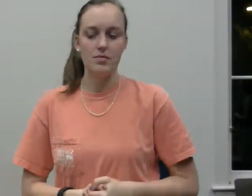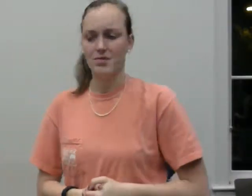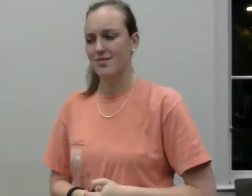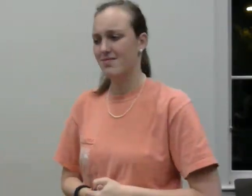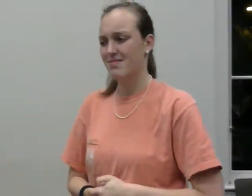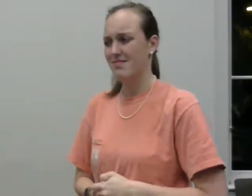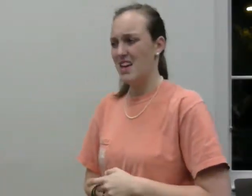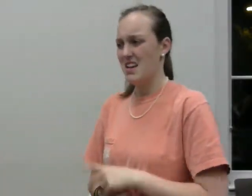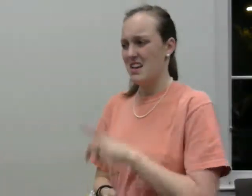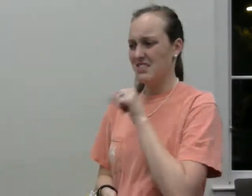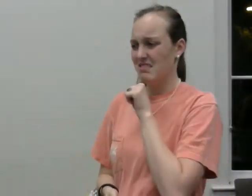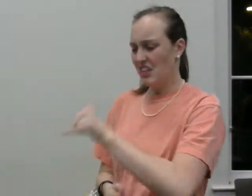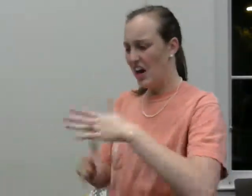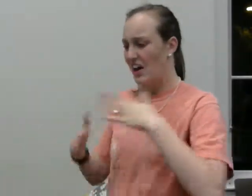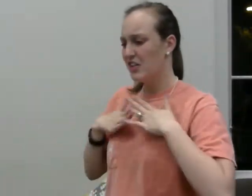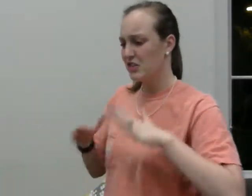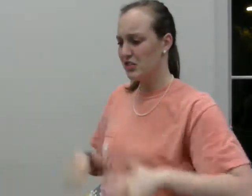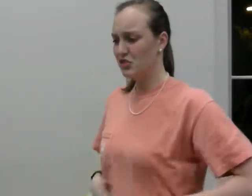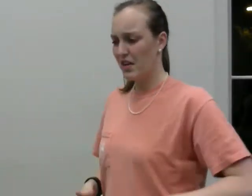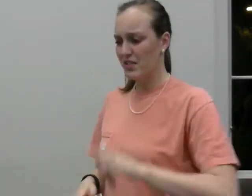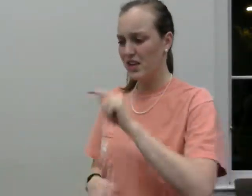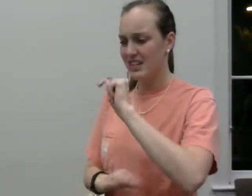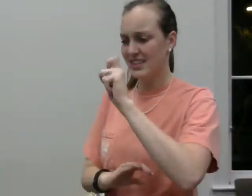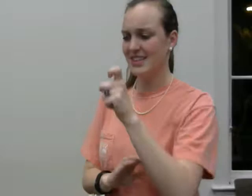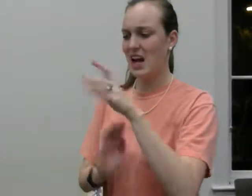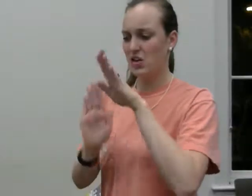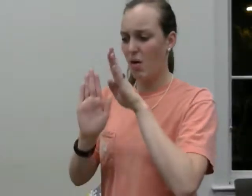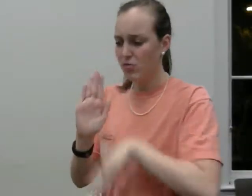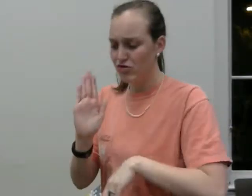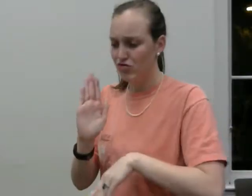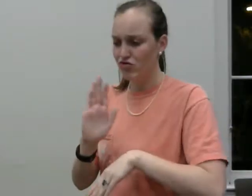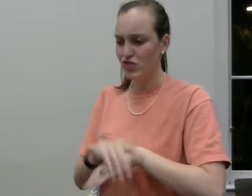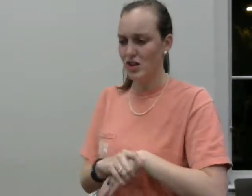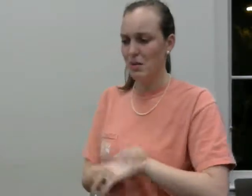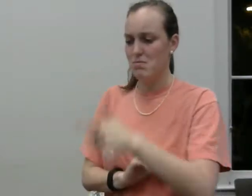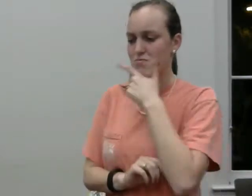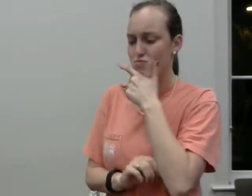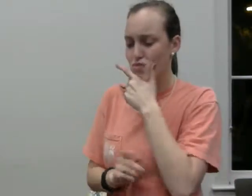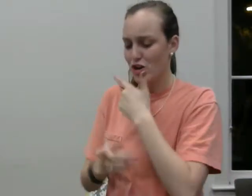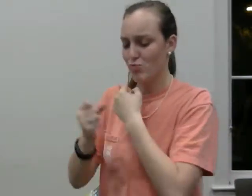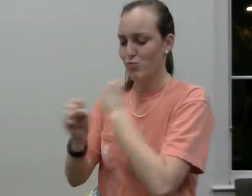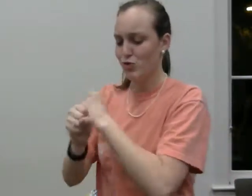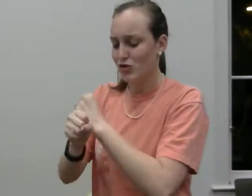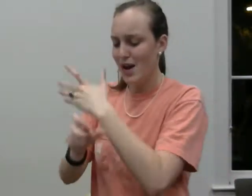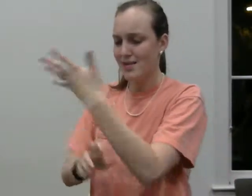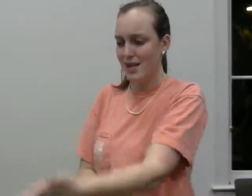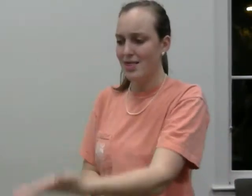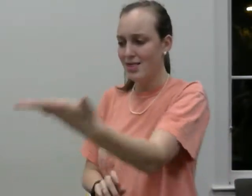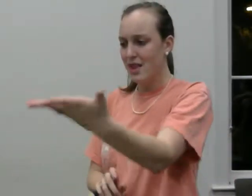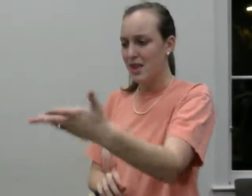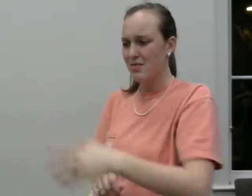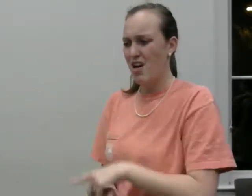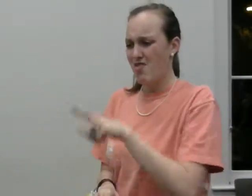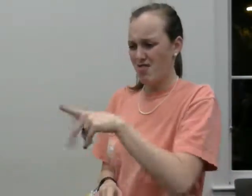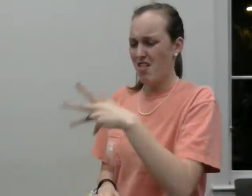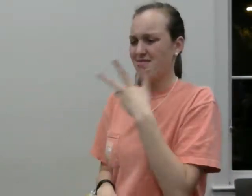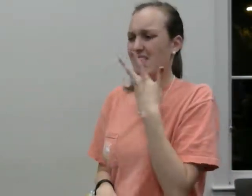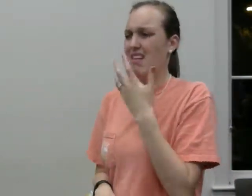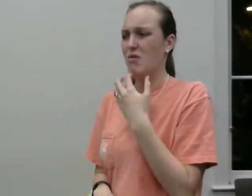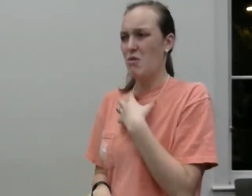rebels. They thought, our taxes are low, the British government is protecting us, you guys are whiny, get over it, knock it off.